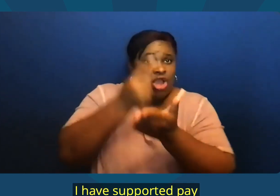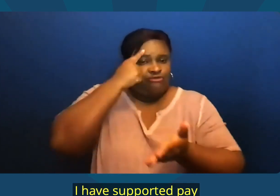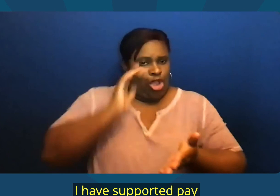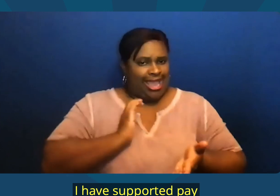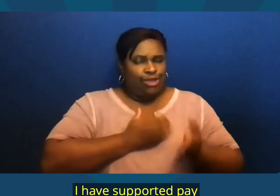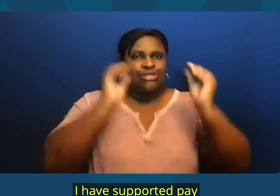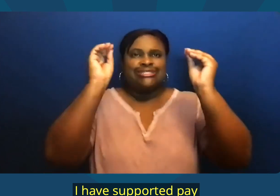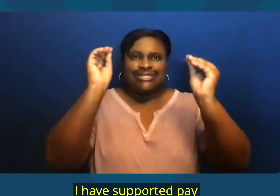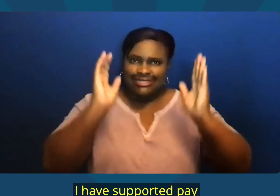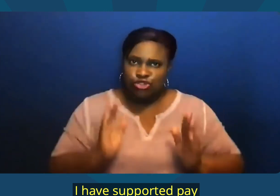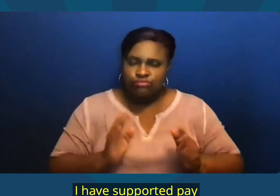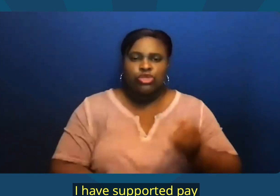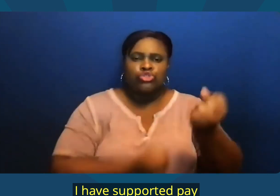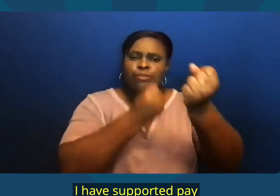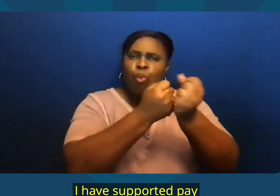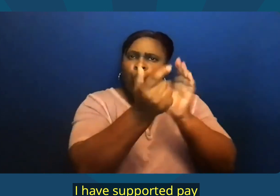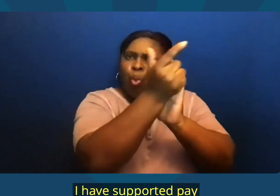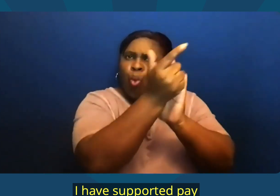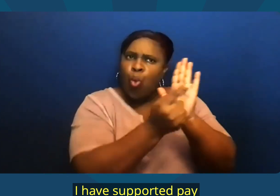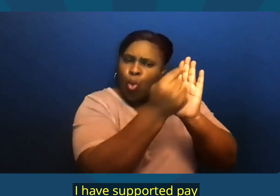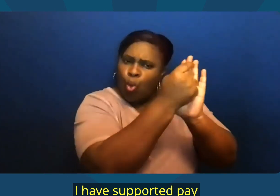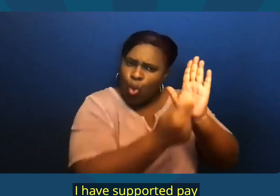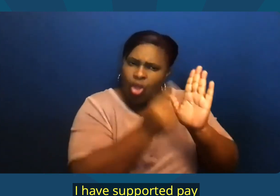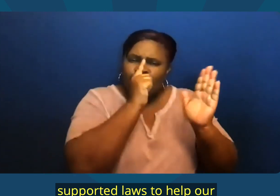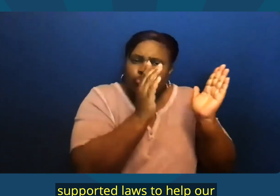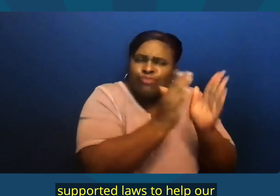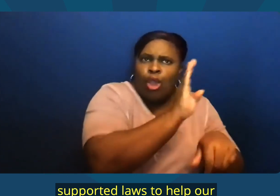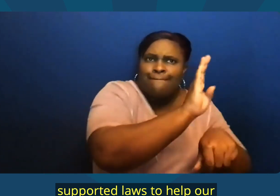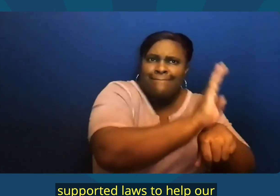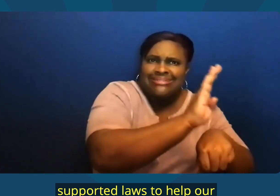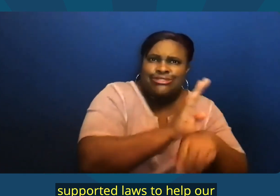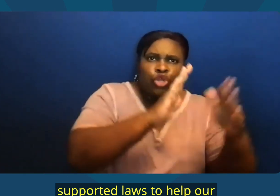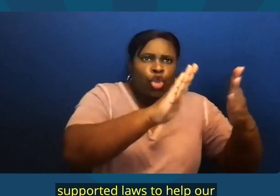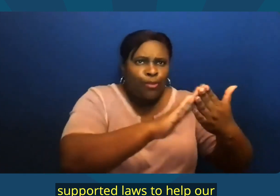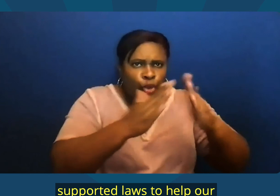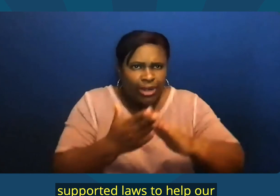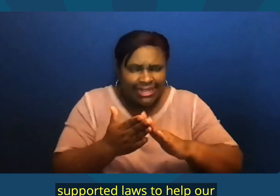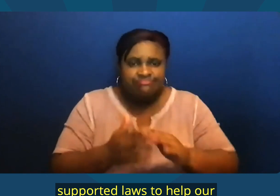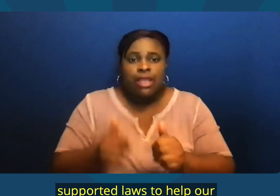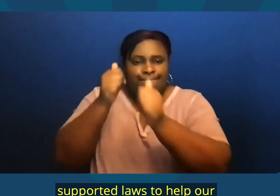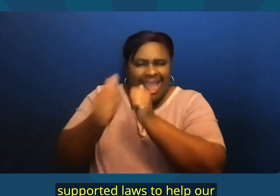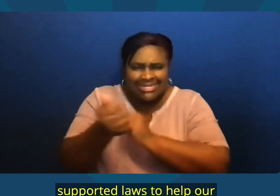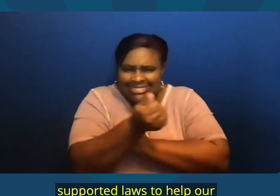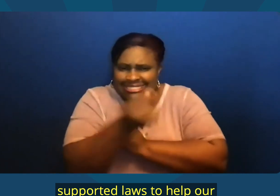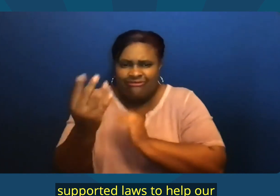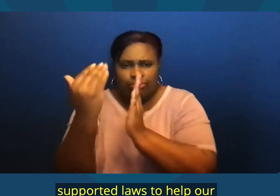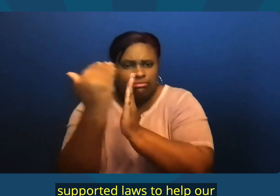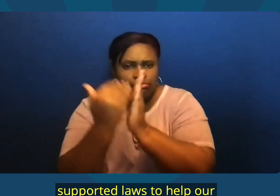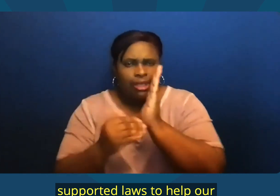I have supported pay raises for our teachers, supported laws to help our small business